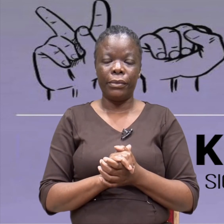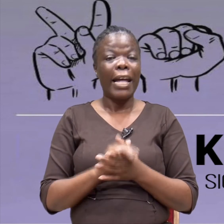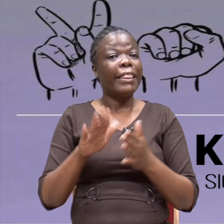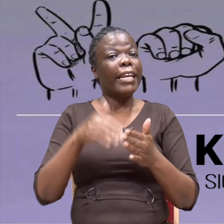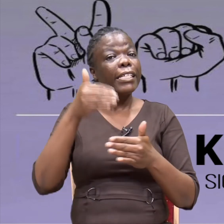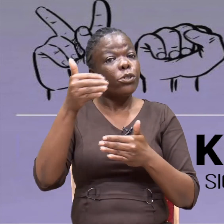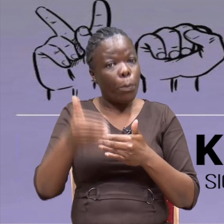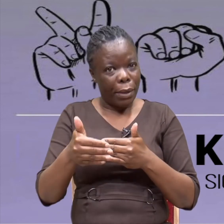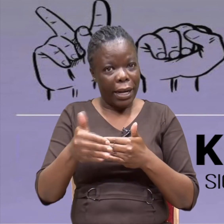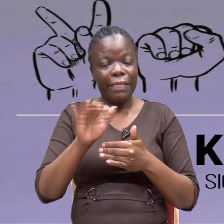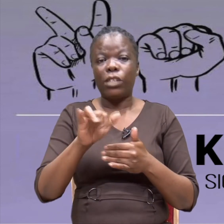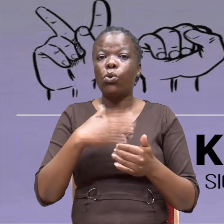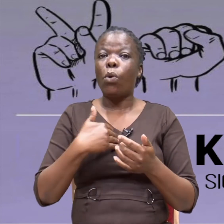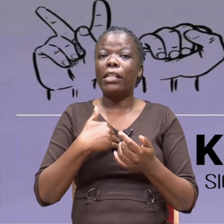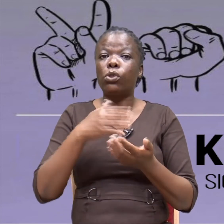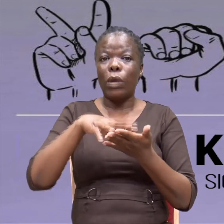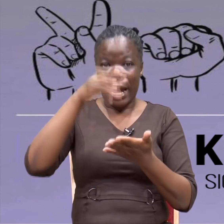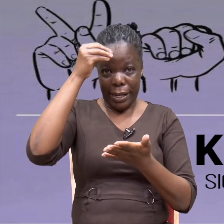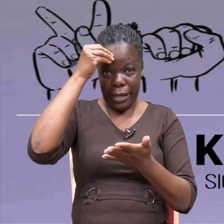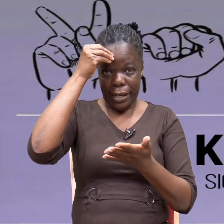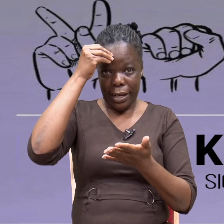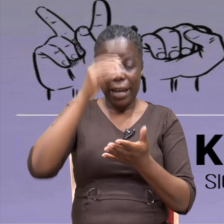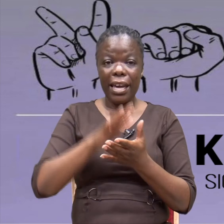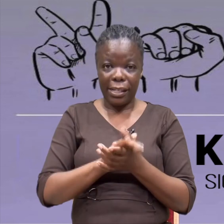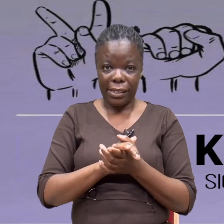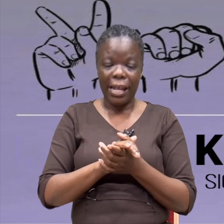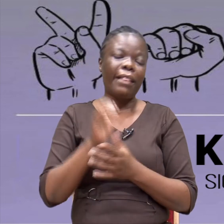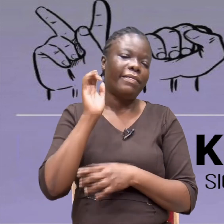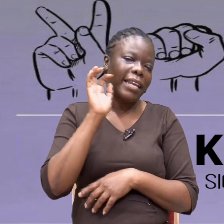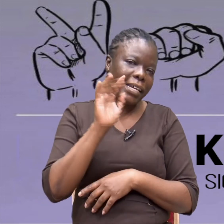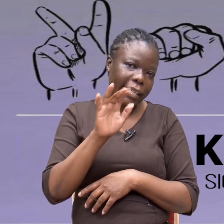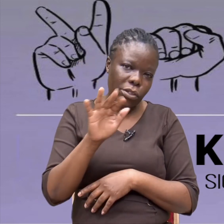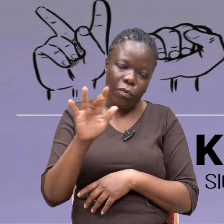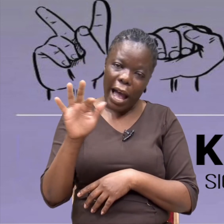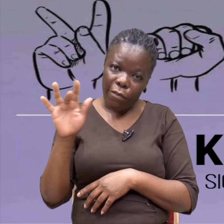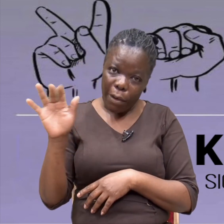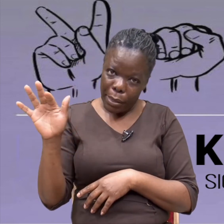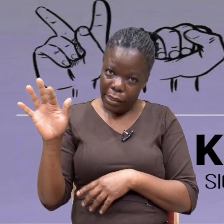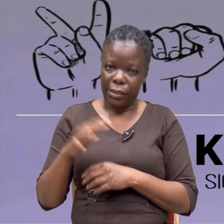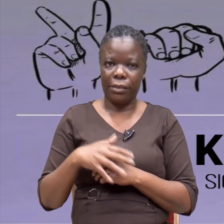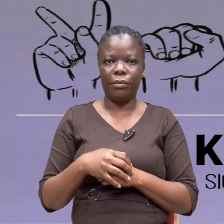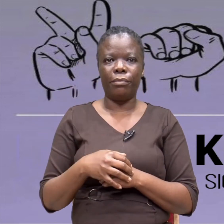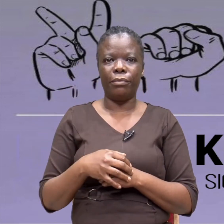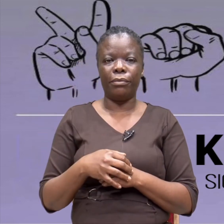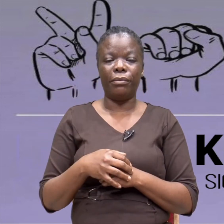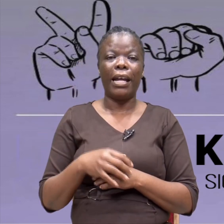The next topic that we want to learn is the letters of alphabet.